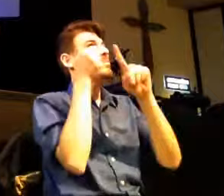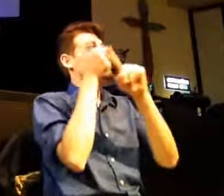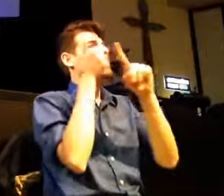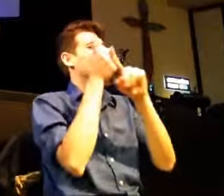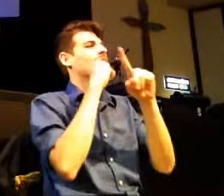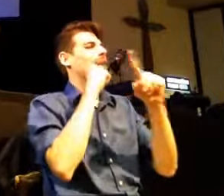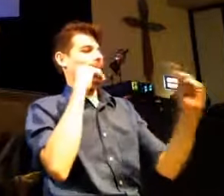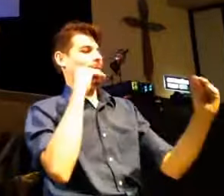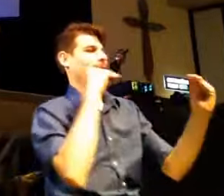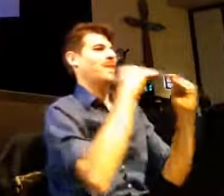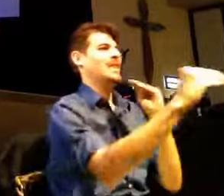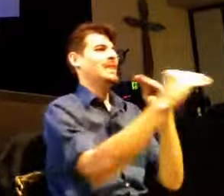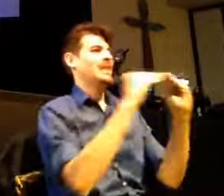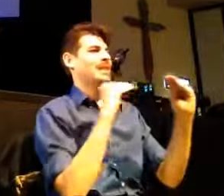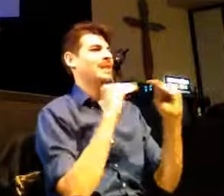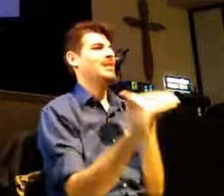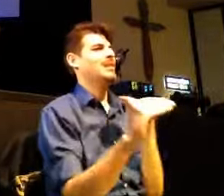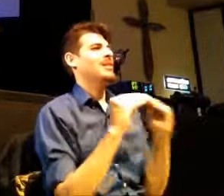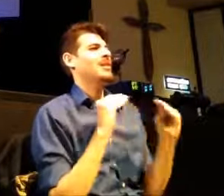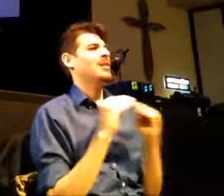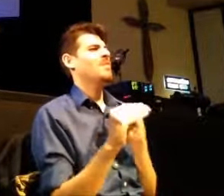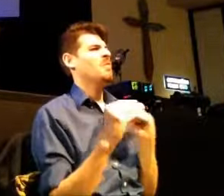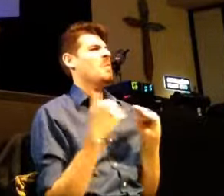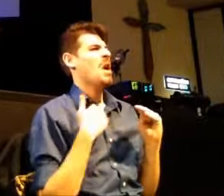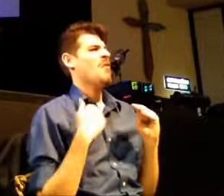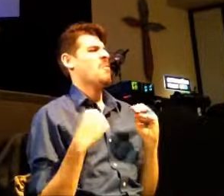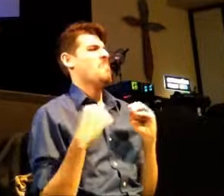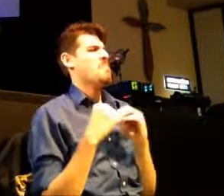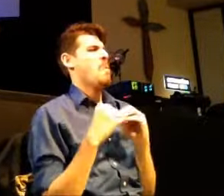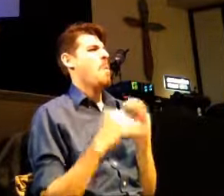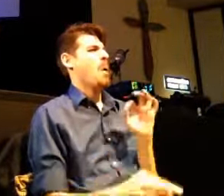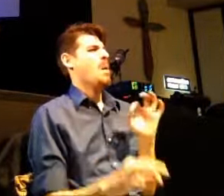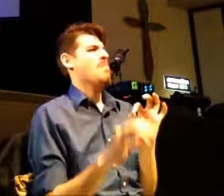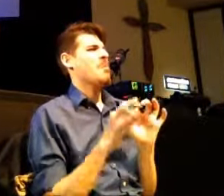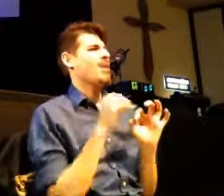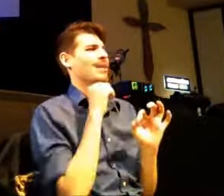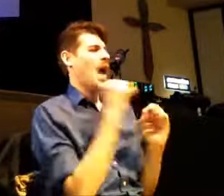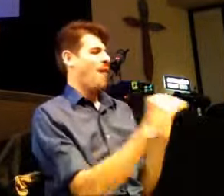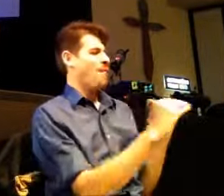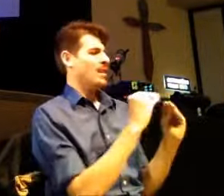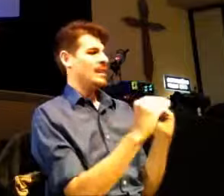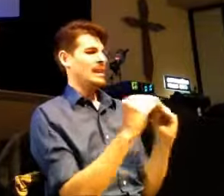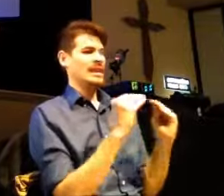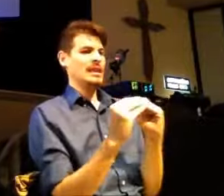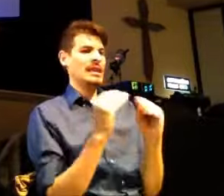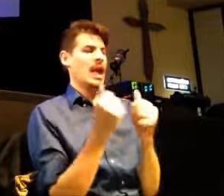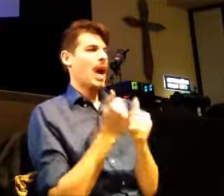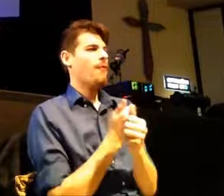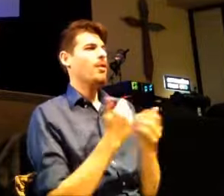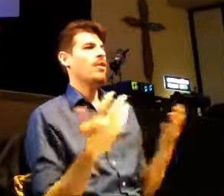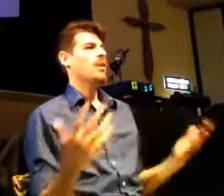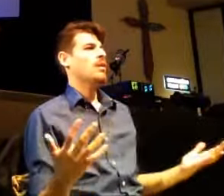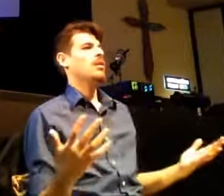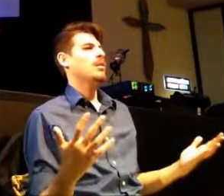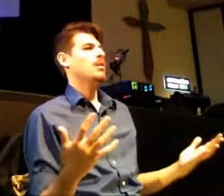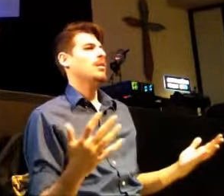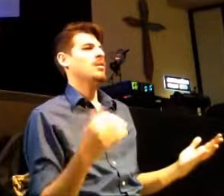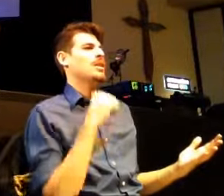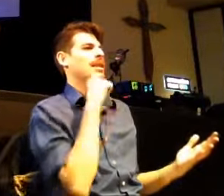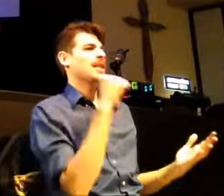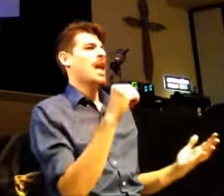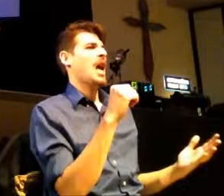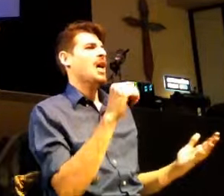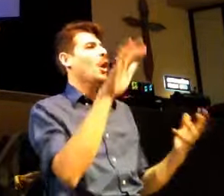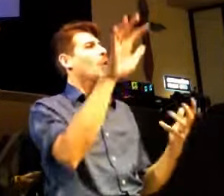our lives. There are more important things to God in our lives than just fixing